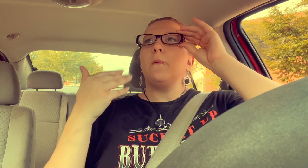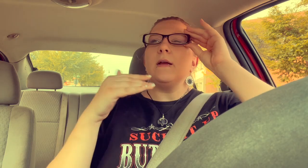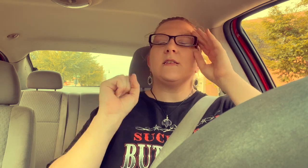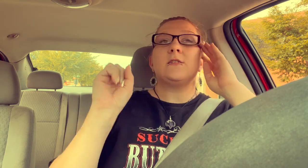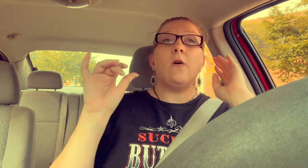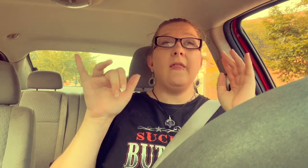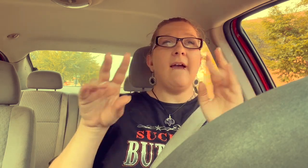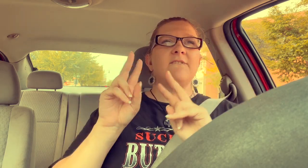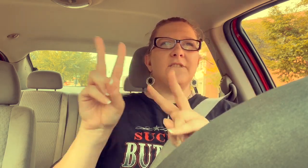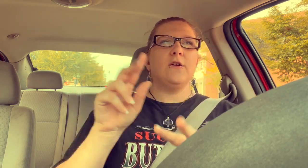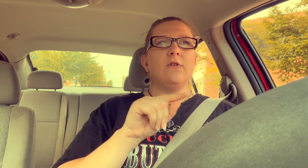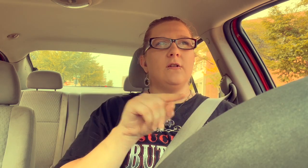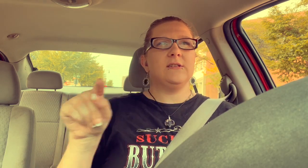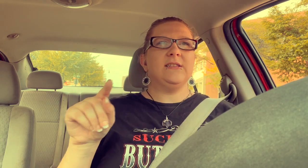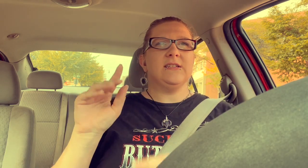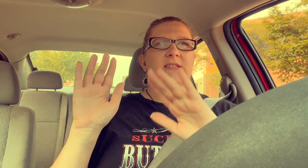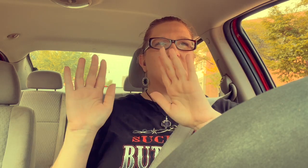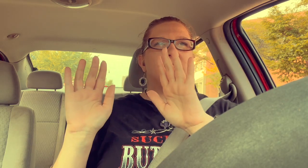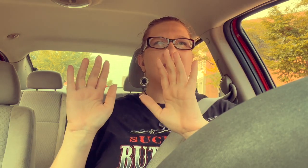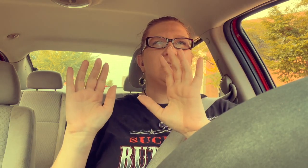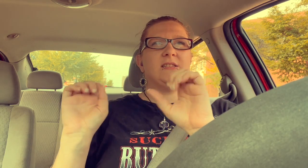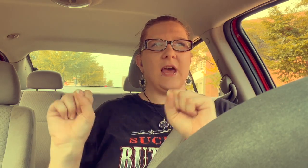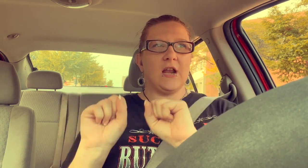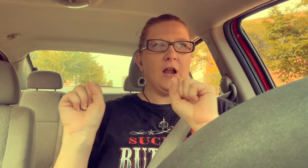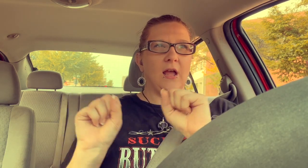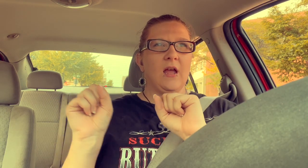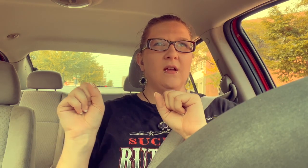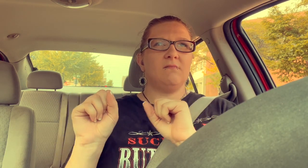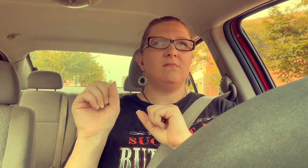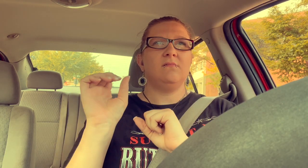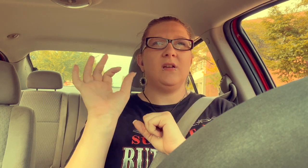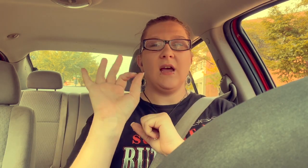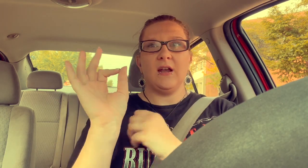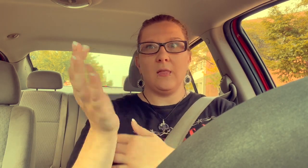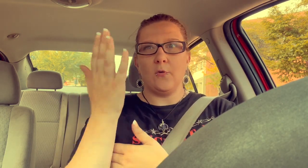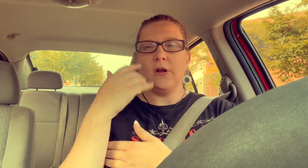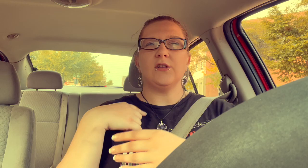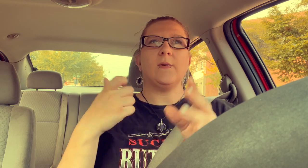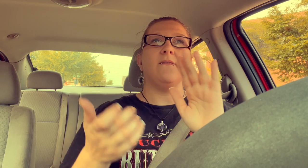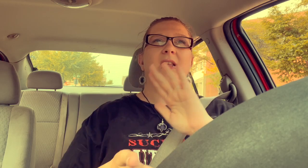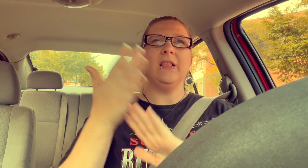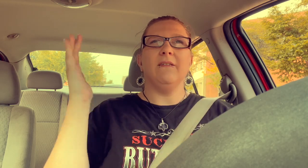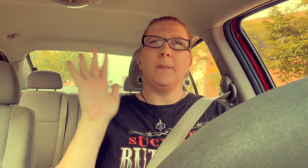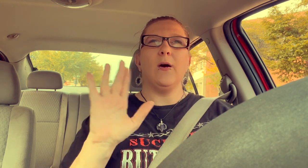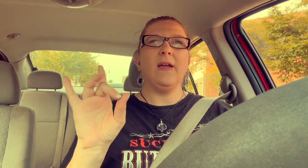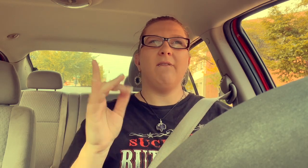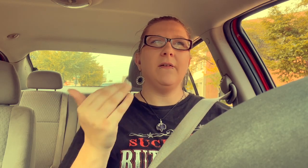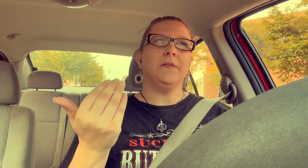Anyways, so that funeral is this Saturday, 9 a.m. So we have to leave about 8:15.